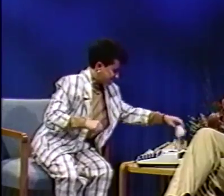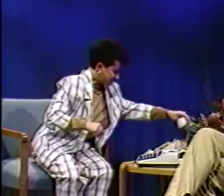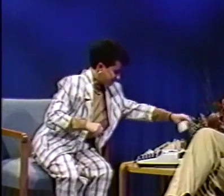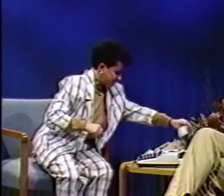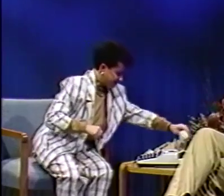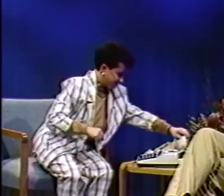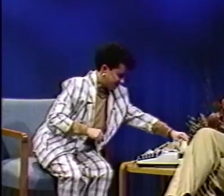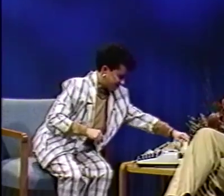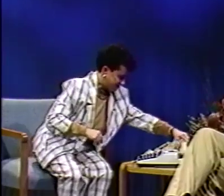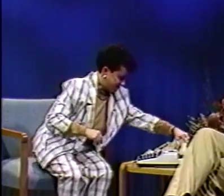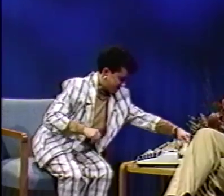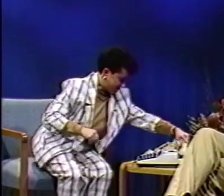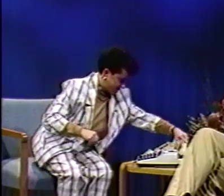how this goes.